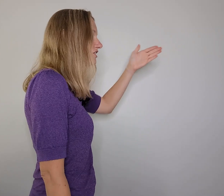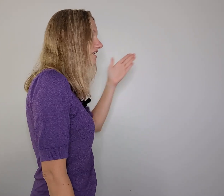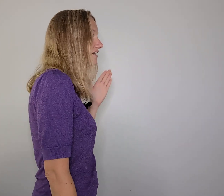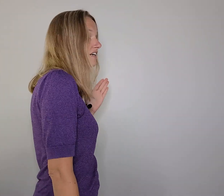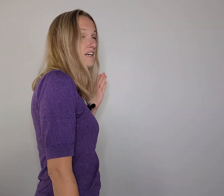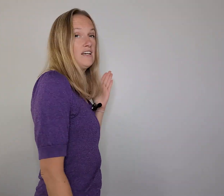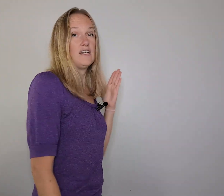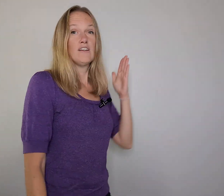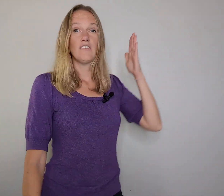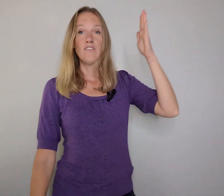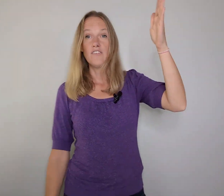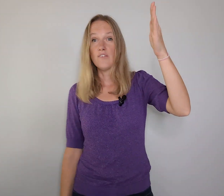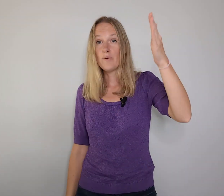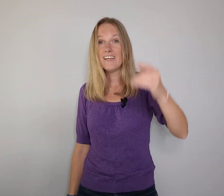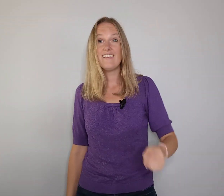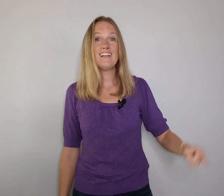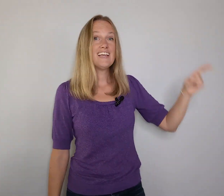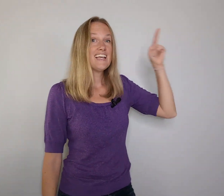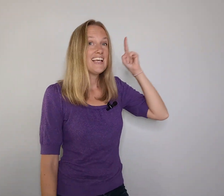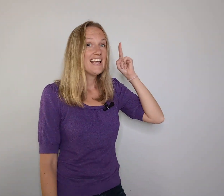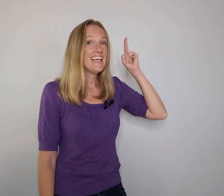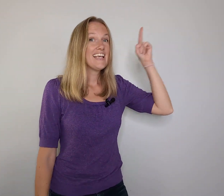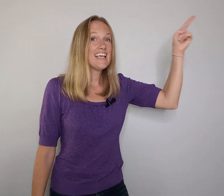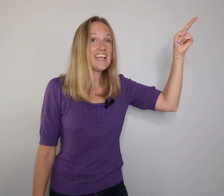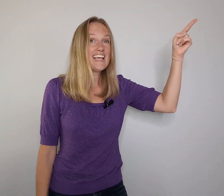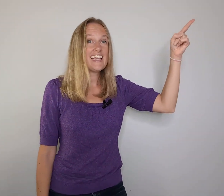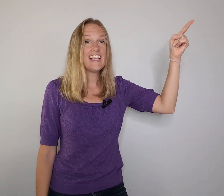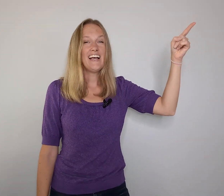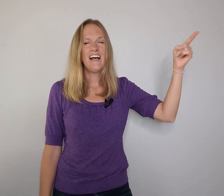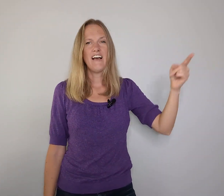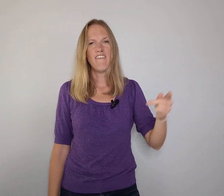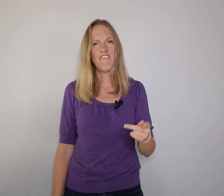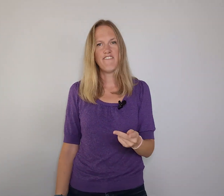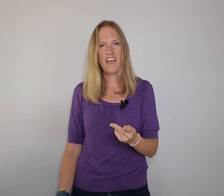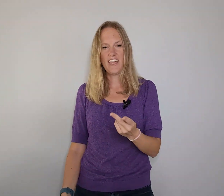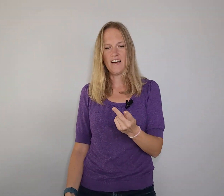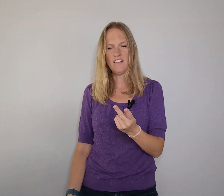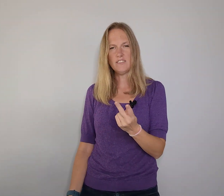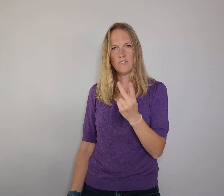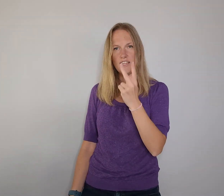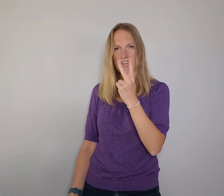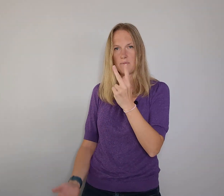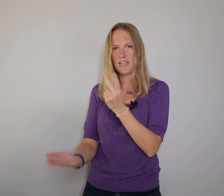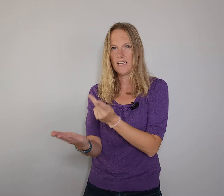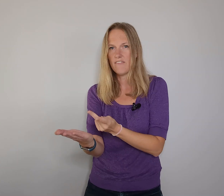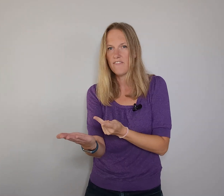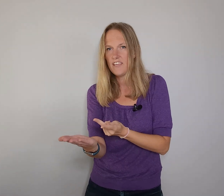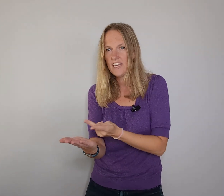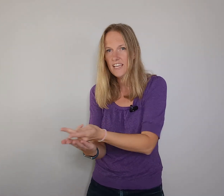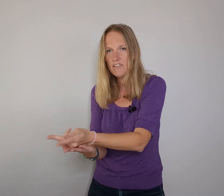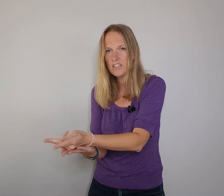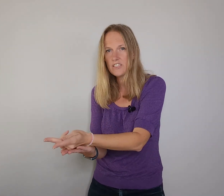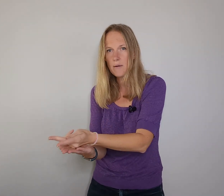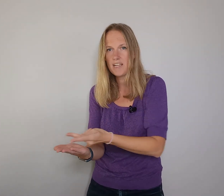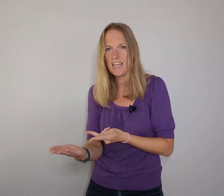future. Will he fail? So for that, you're making a V with your dominant